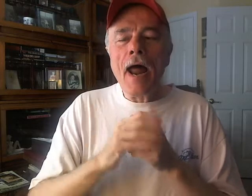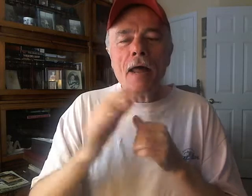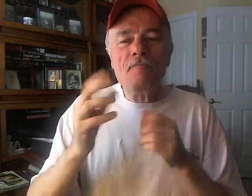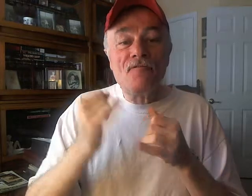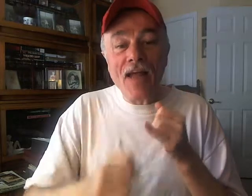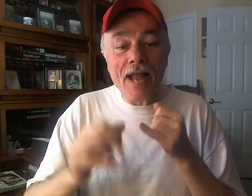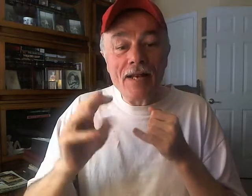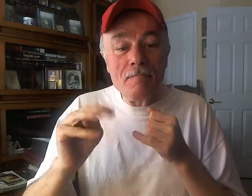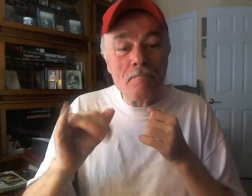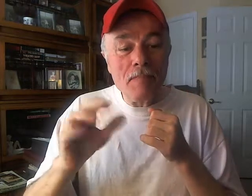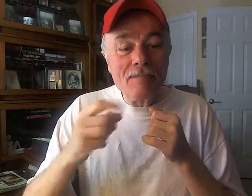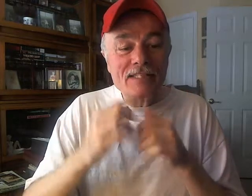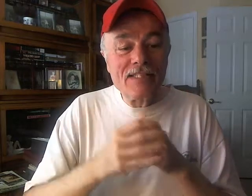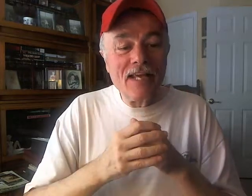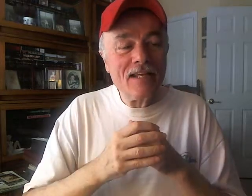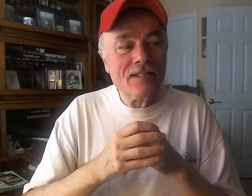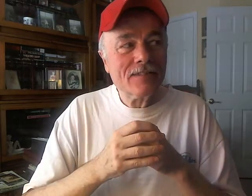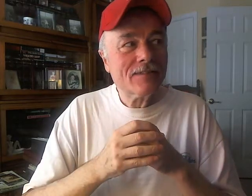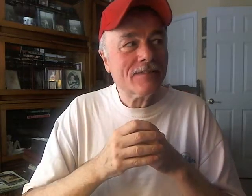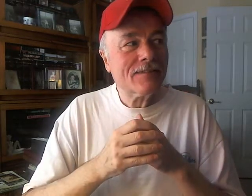And Fanny Mimsy.